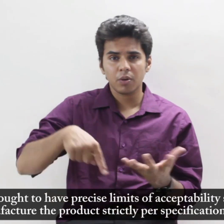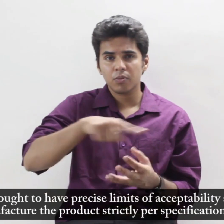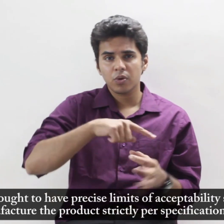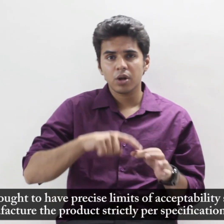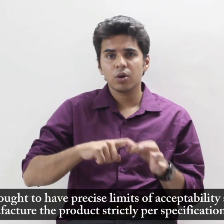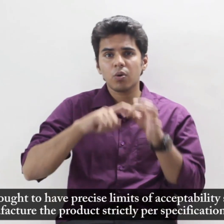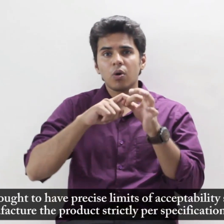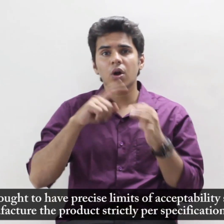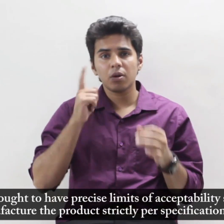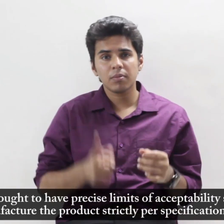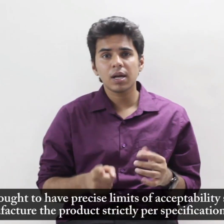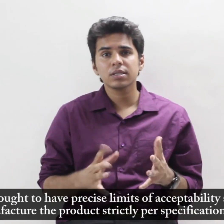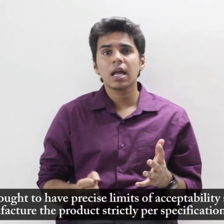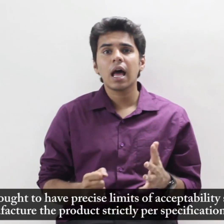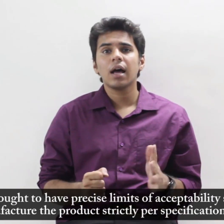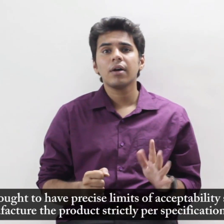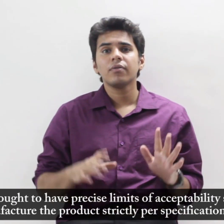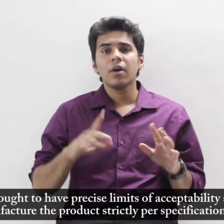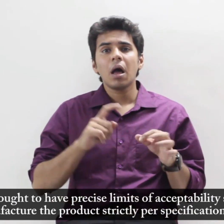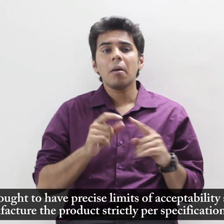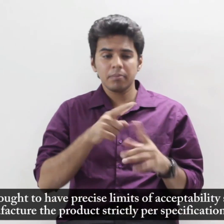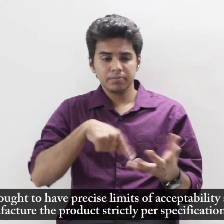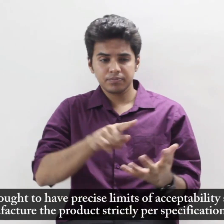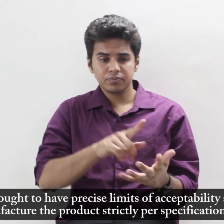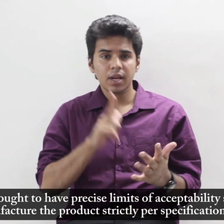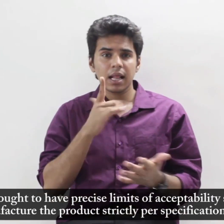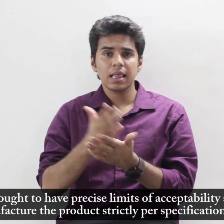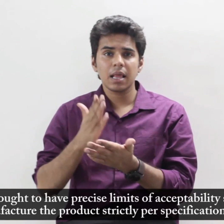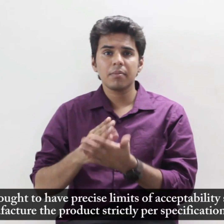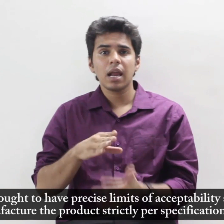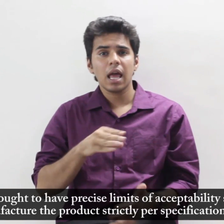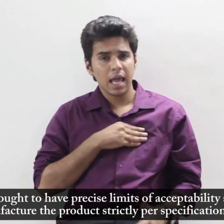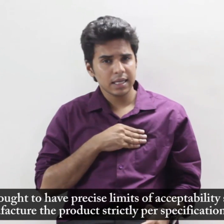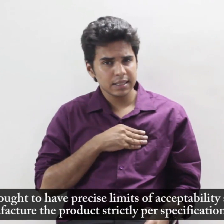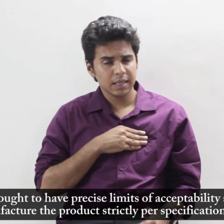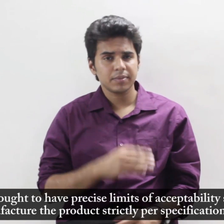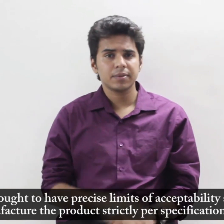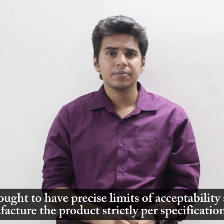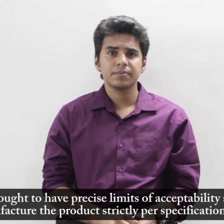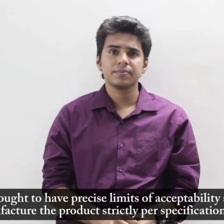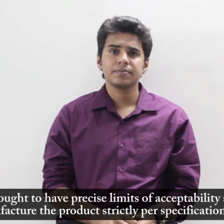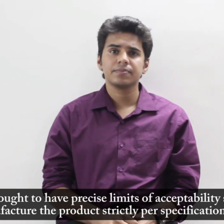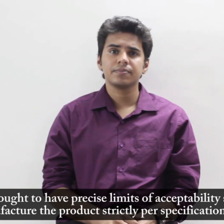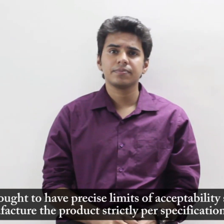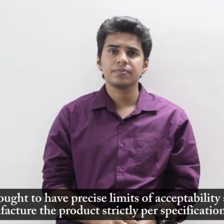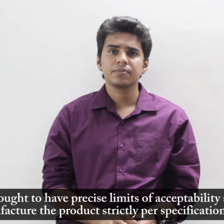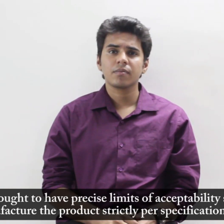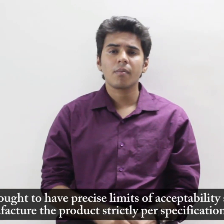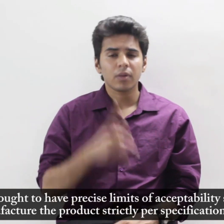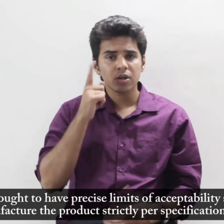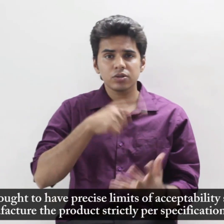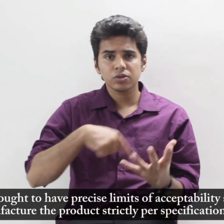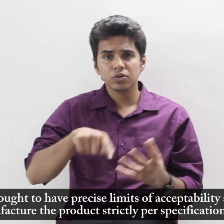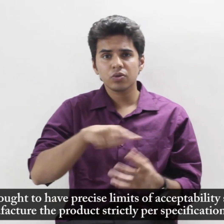Product quality ought to have precise limits of acceptability so the production team will manufacture the